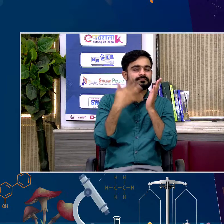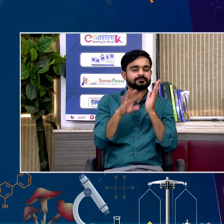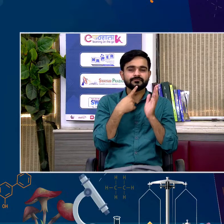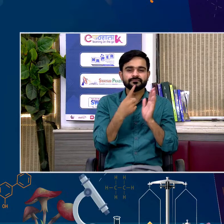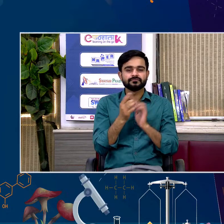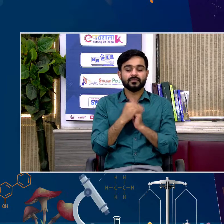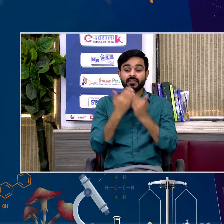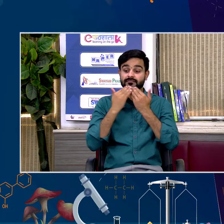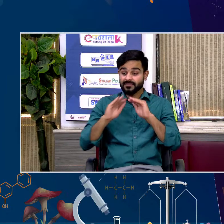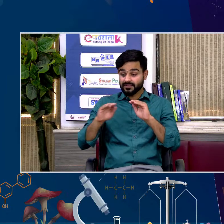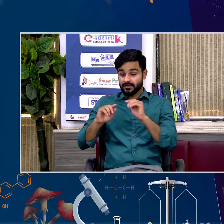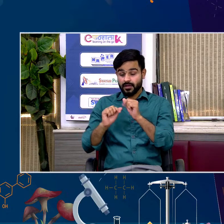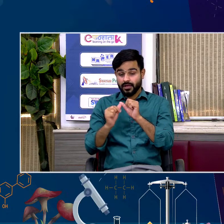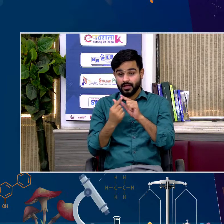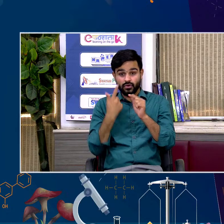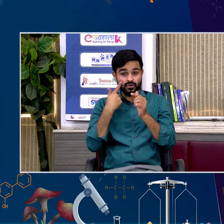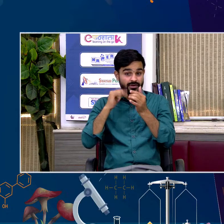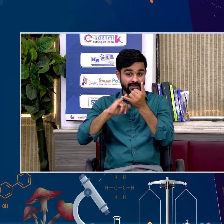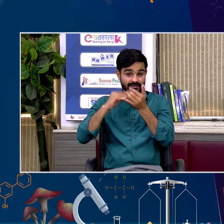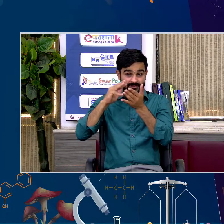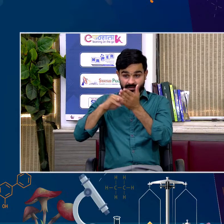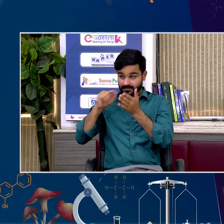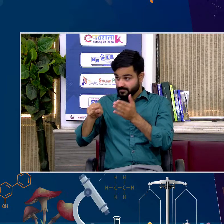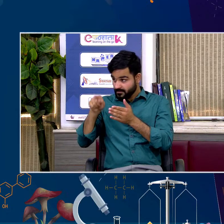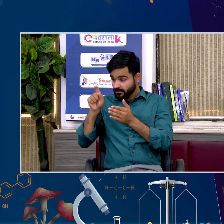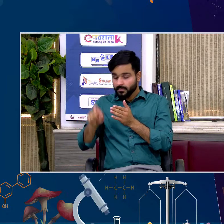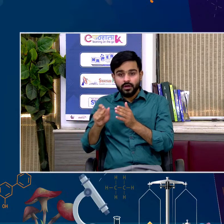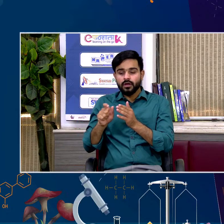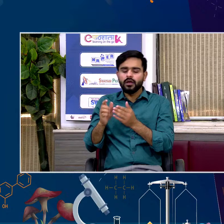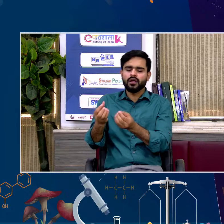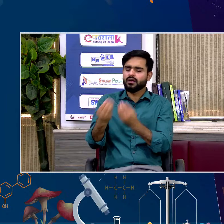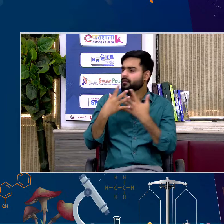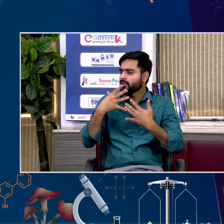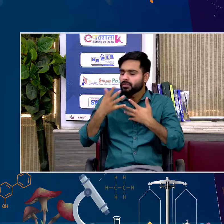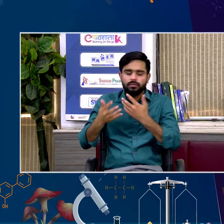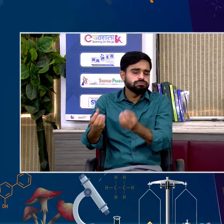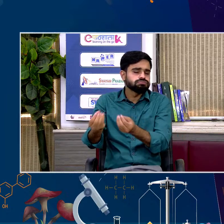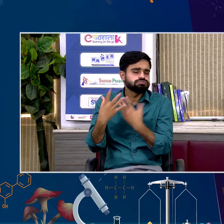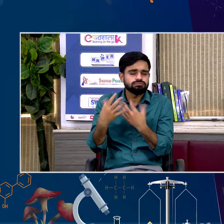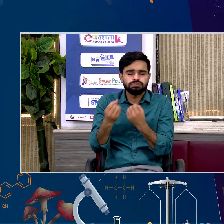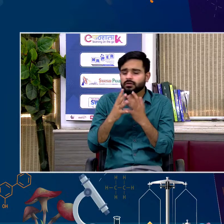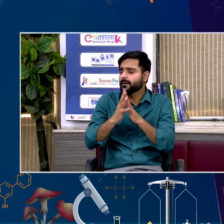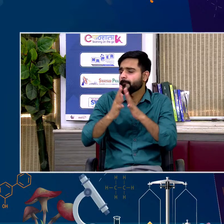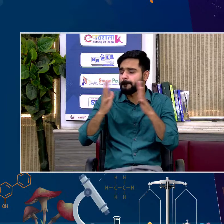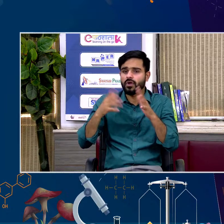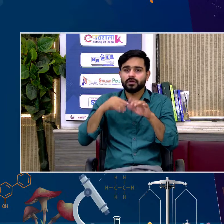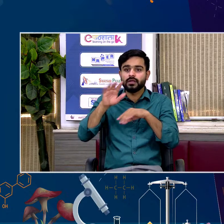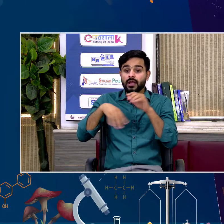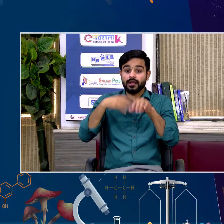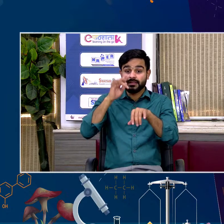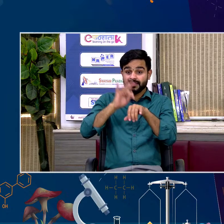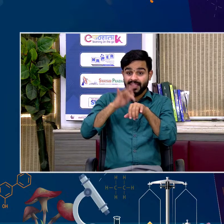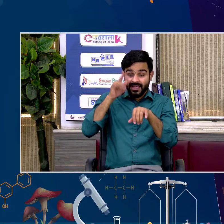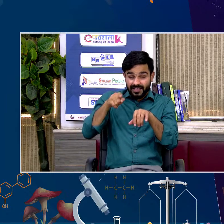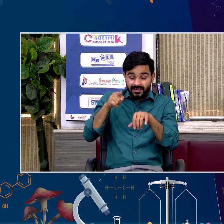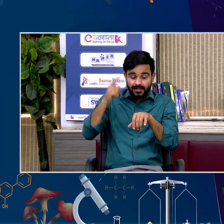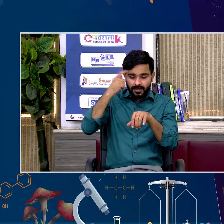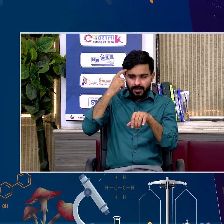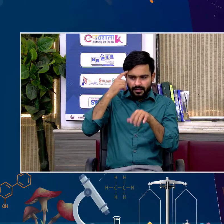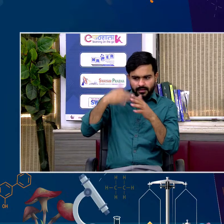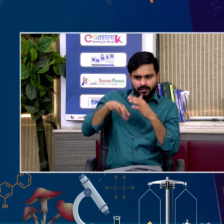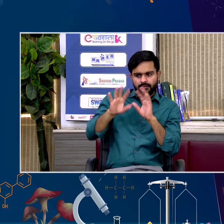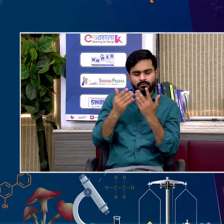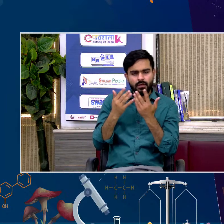children with autism, they are receiving a lot of information, right? The sensory information that they receive, it can